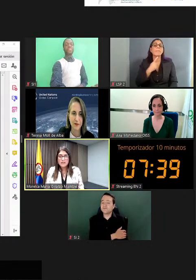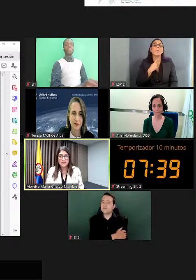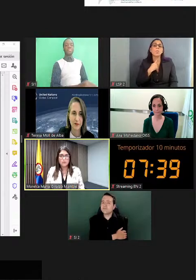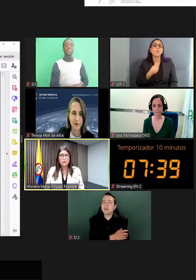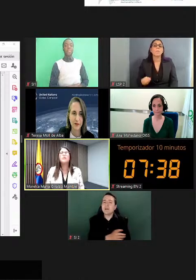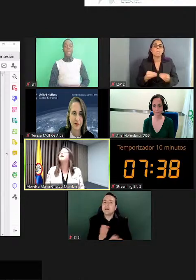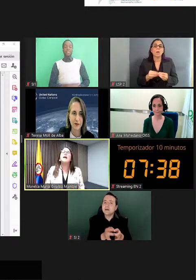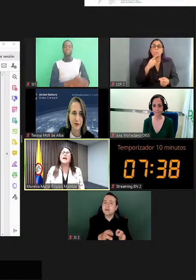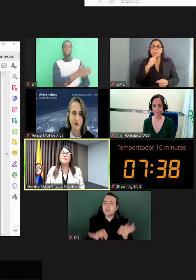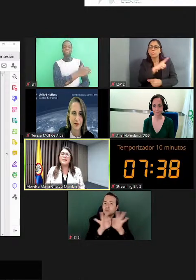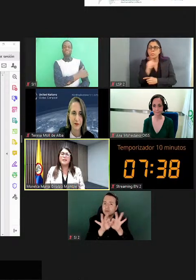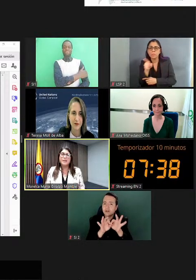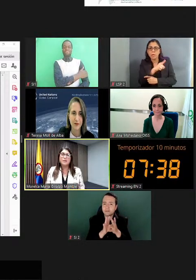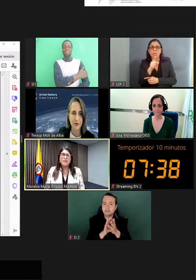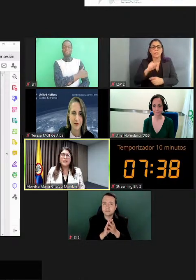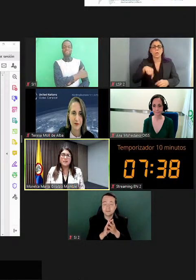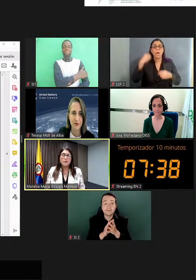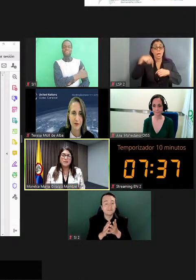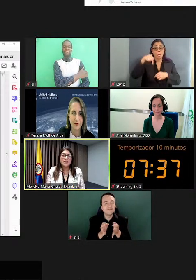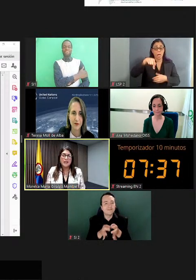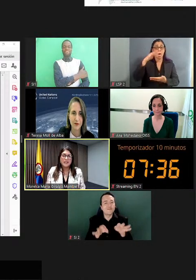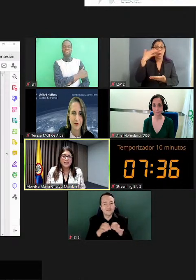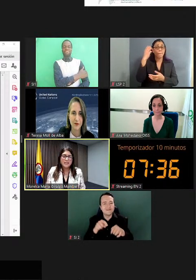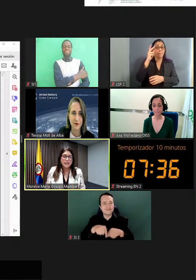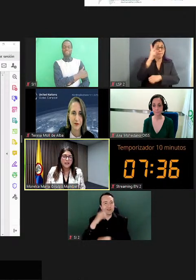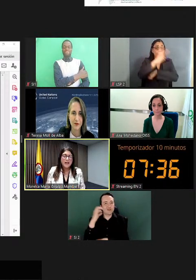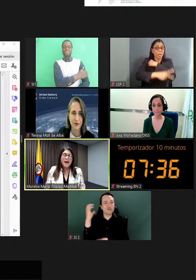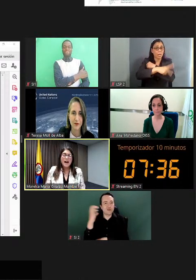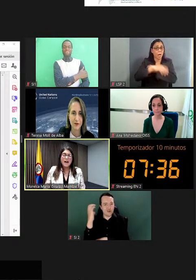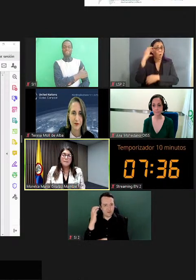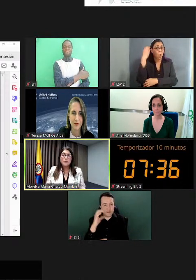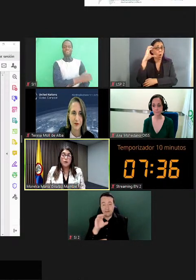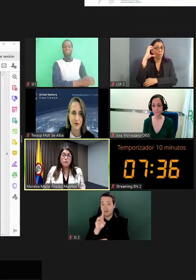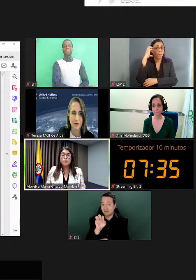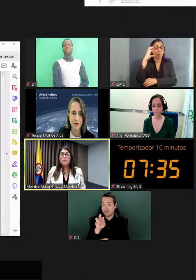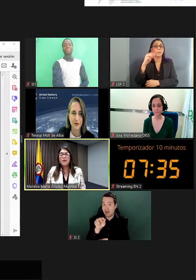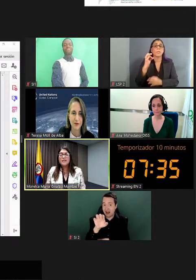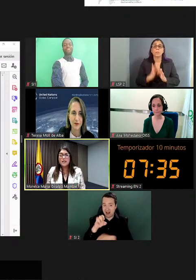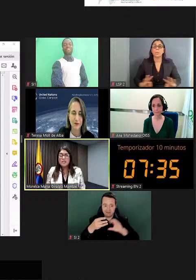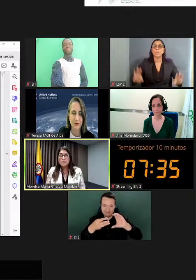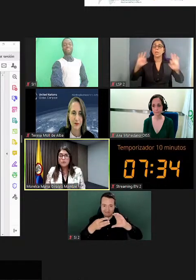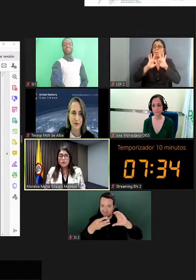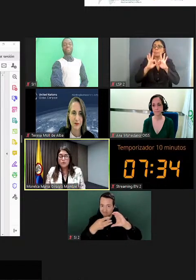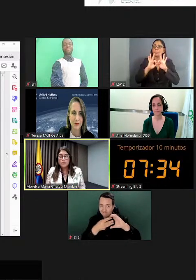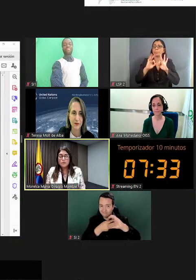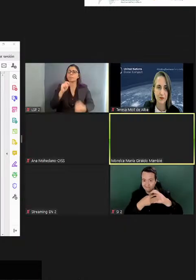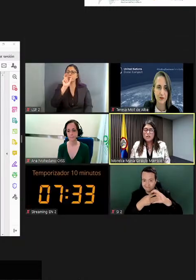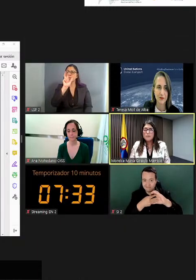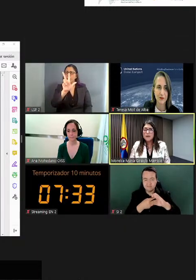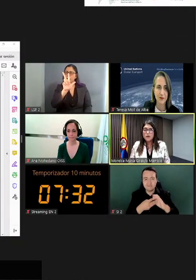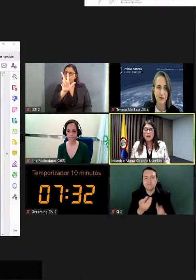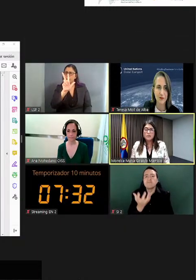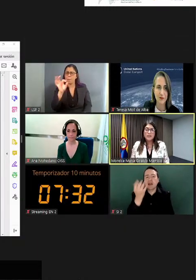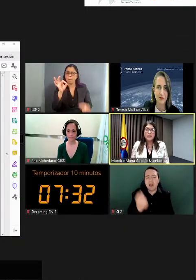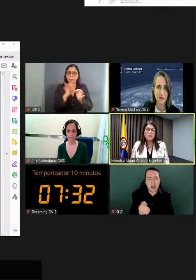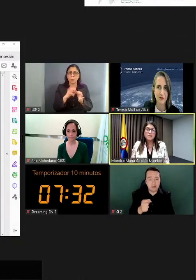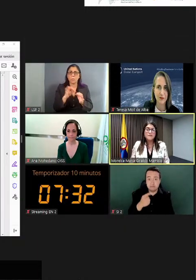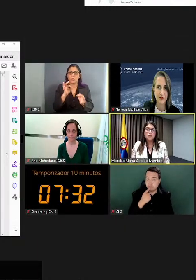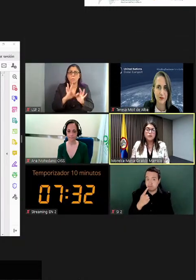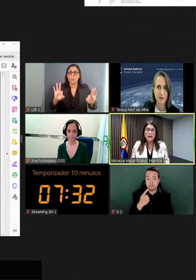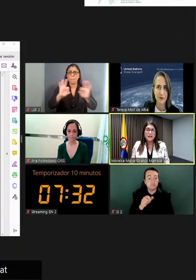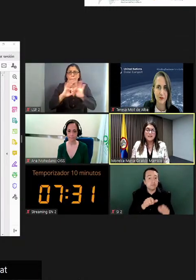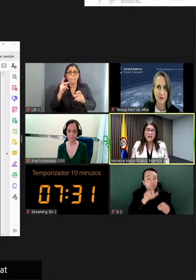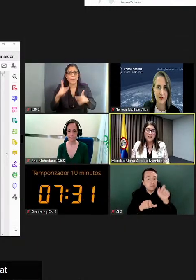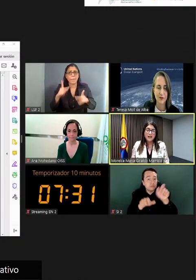states it is important to point out that in colombia in accordance to the statistics department we are more than 3.1